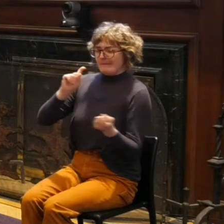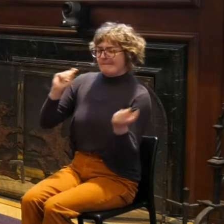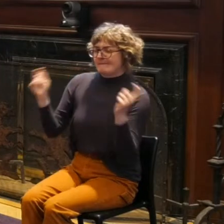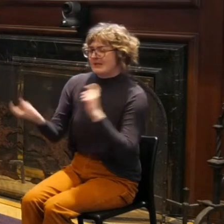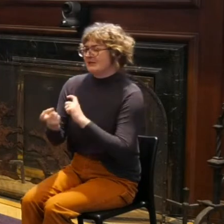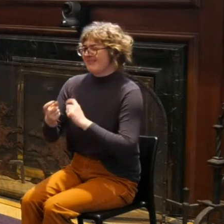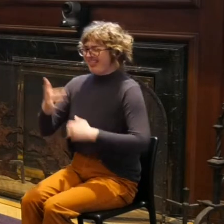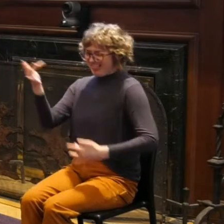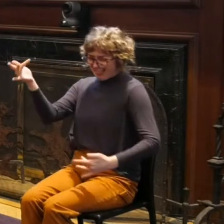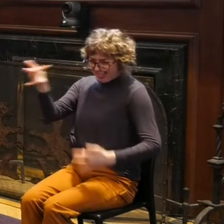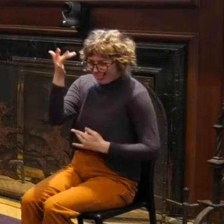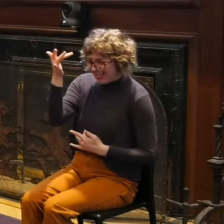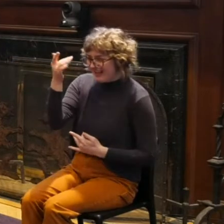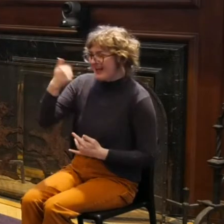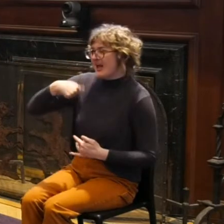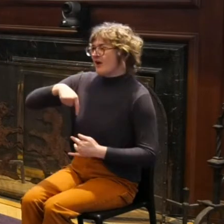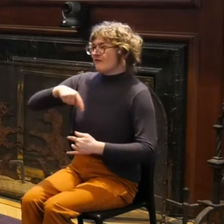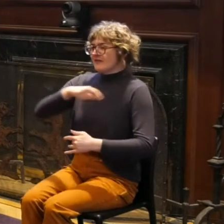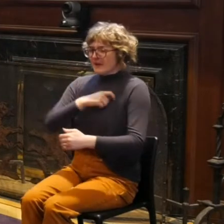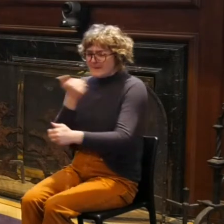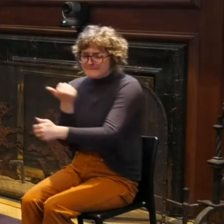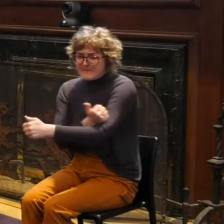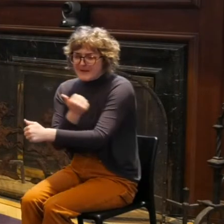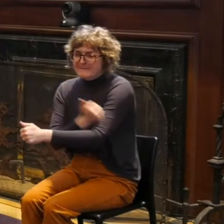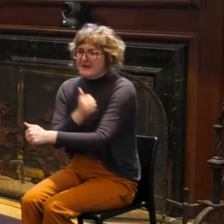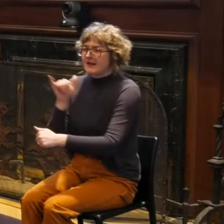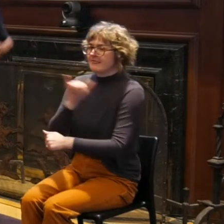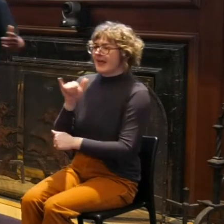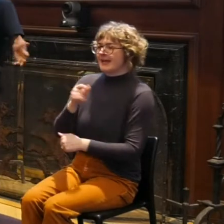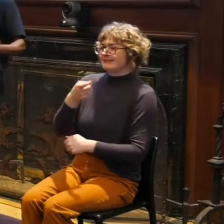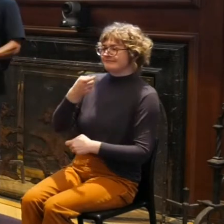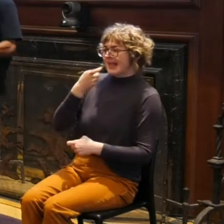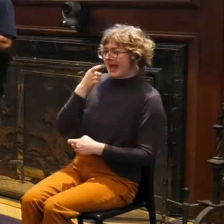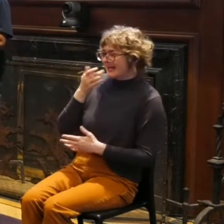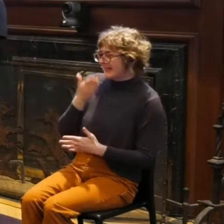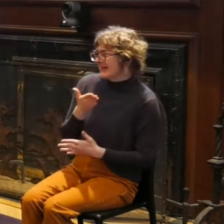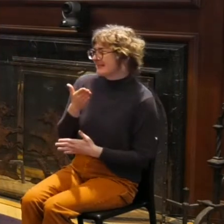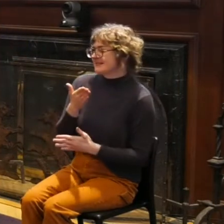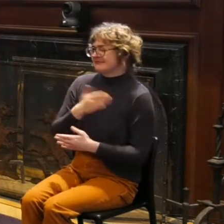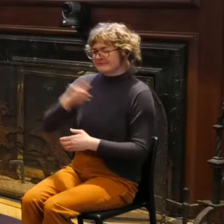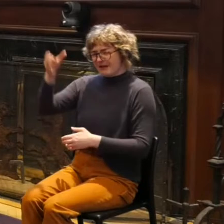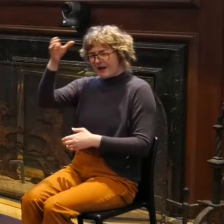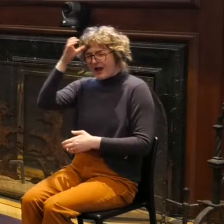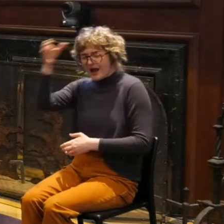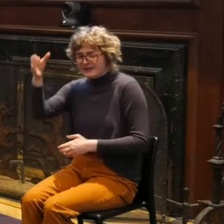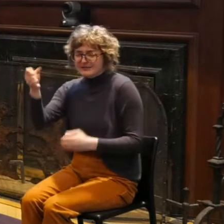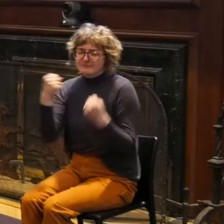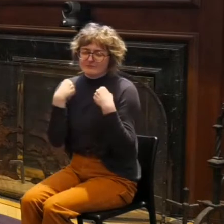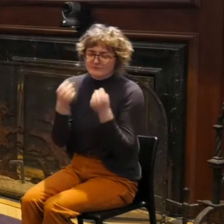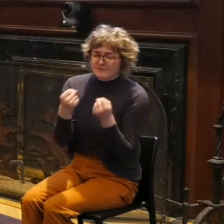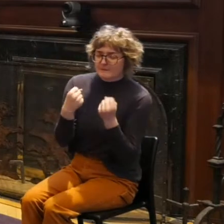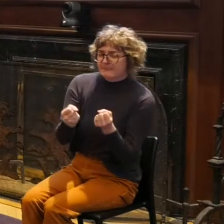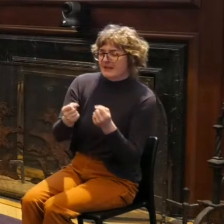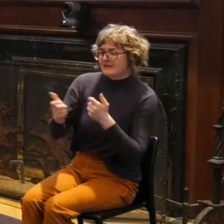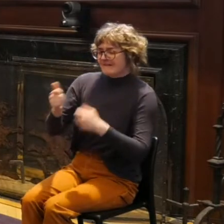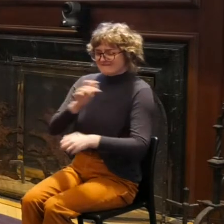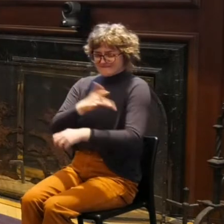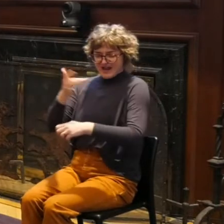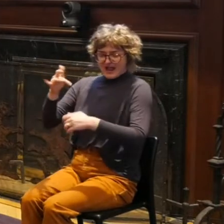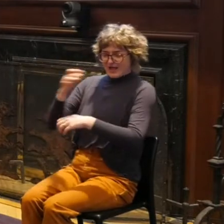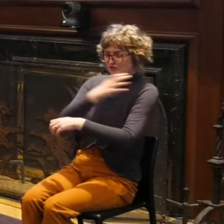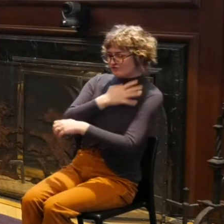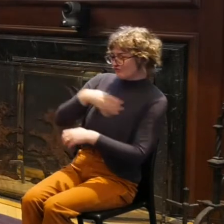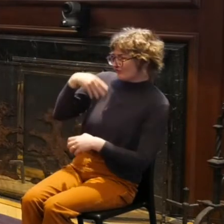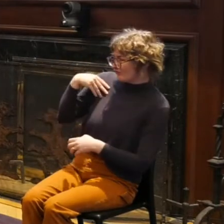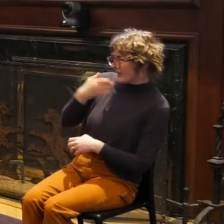sickening how they got us doped up like methamphetamines on a concept that Corvettes and bling on better things, when in